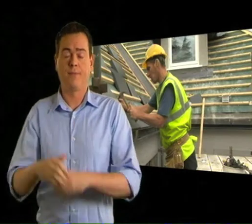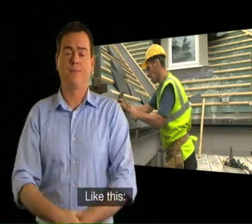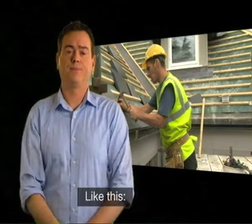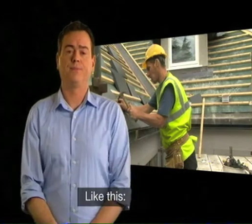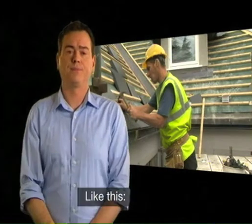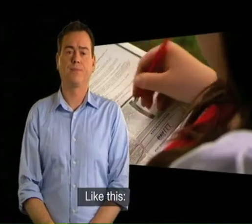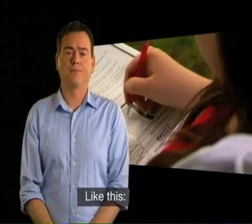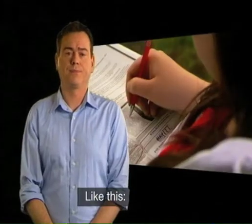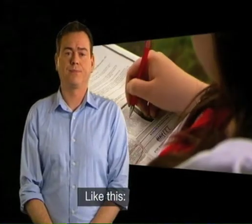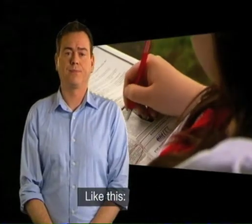Like this.